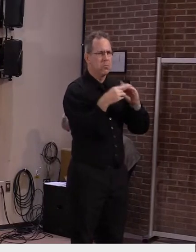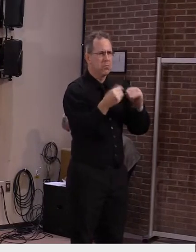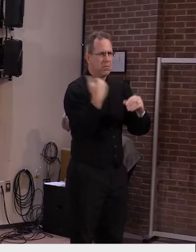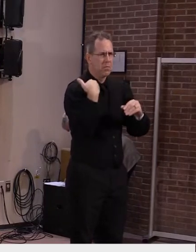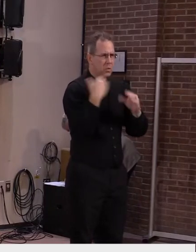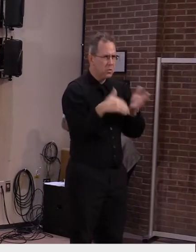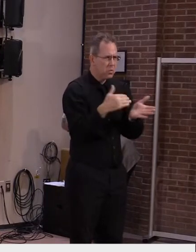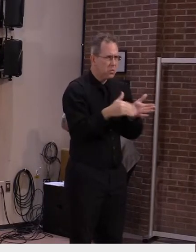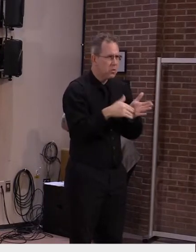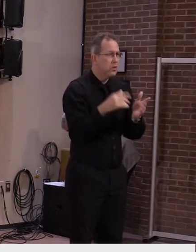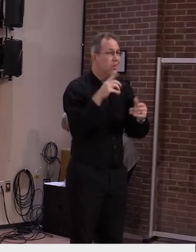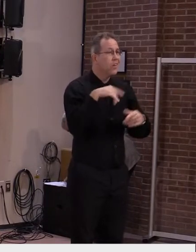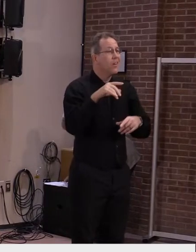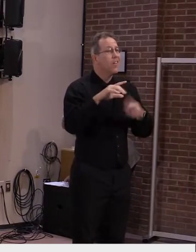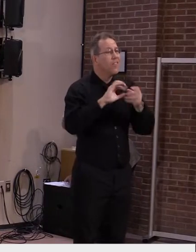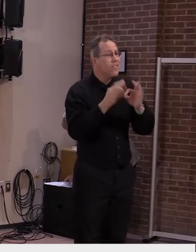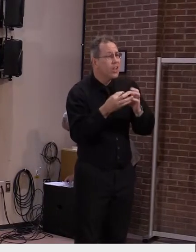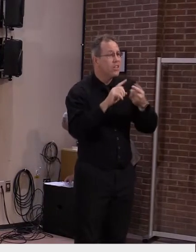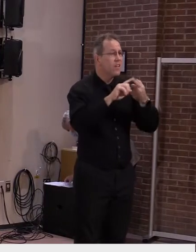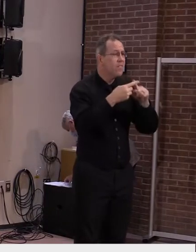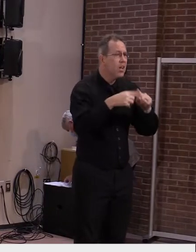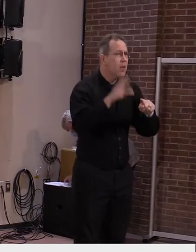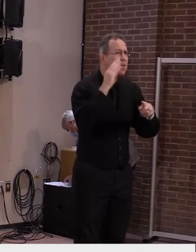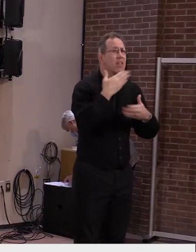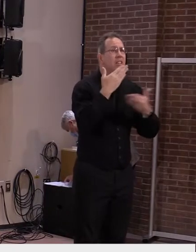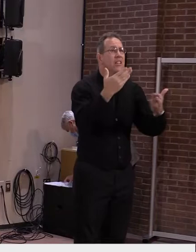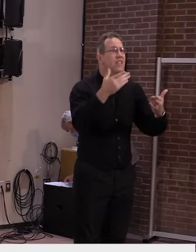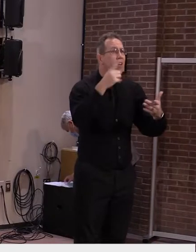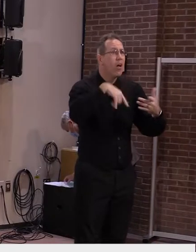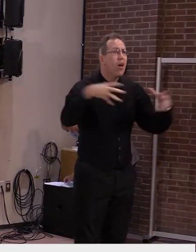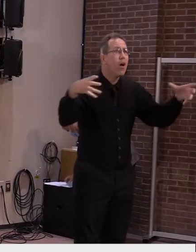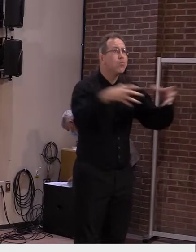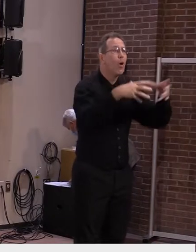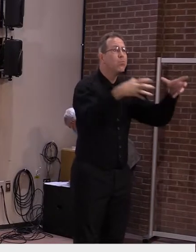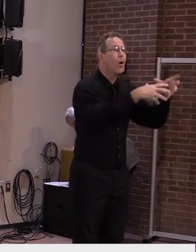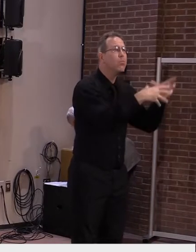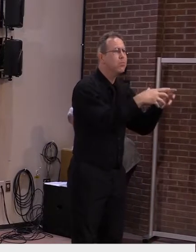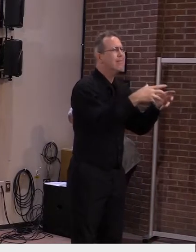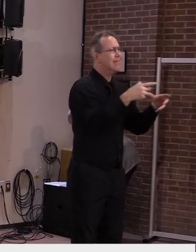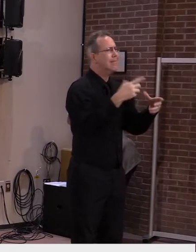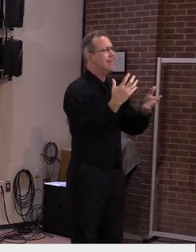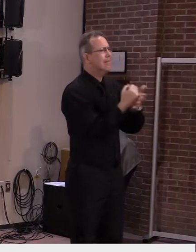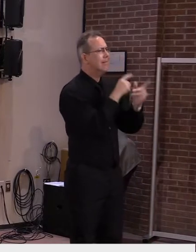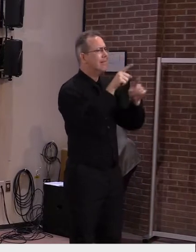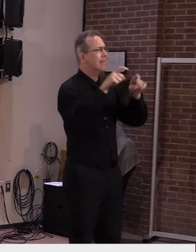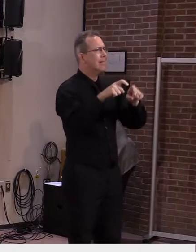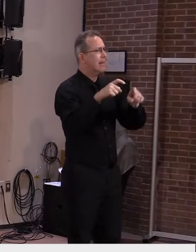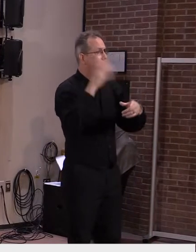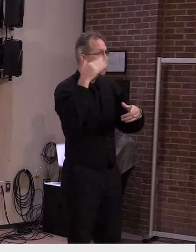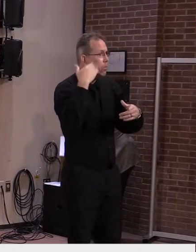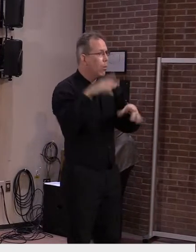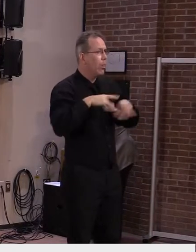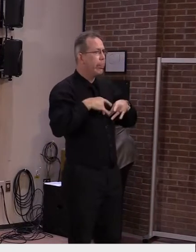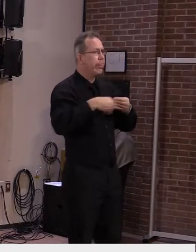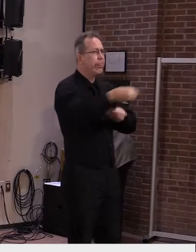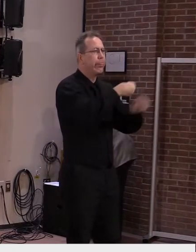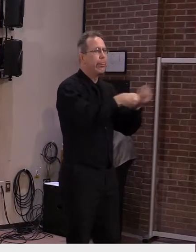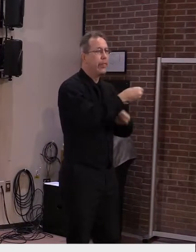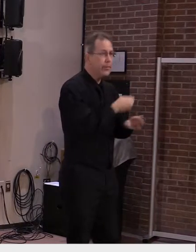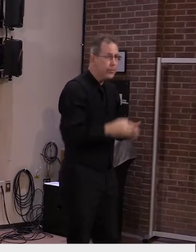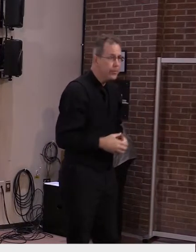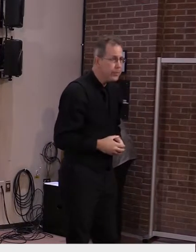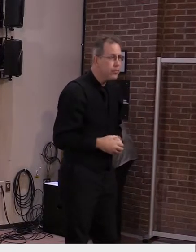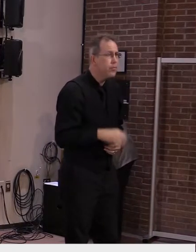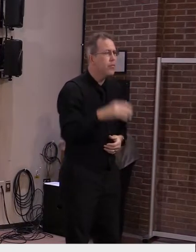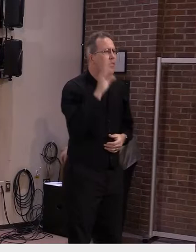we recommend you get tested because it's been a critical tool in helping to prevent the spread of COVID.